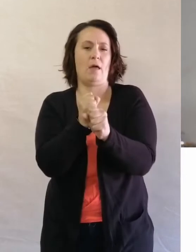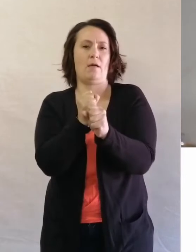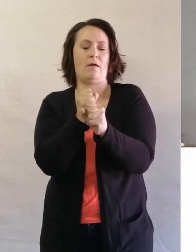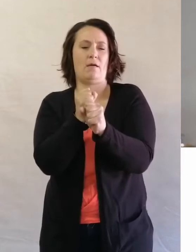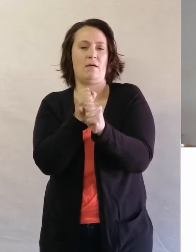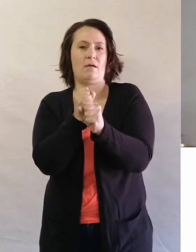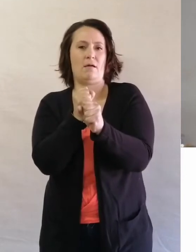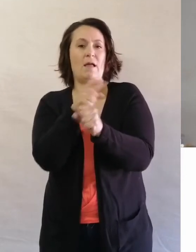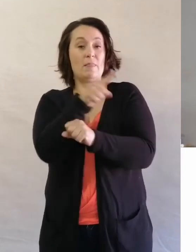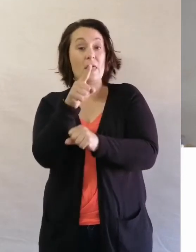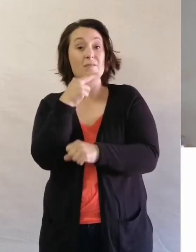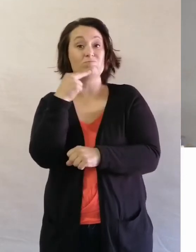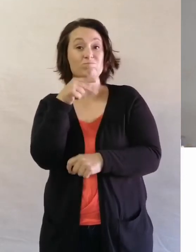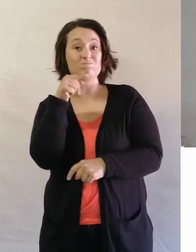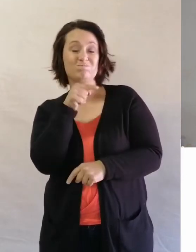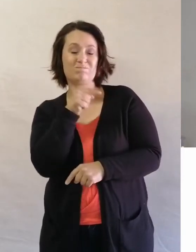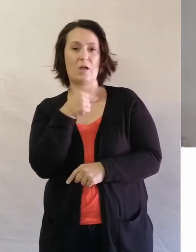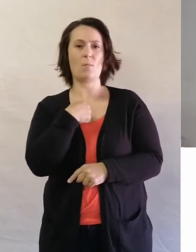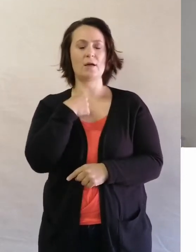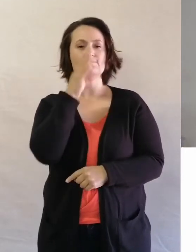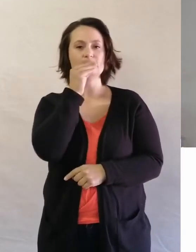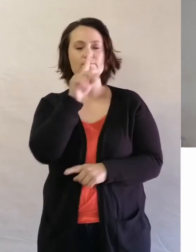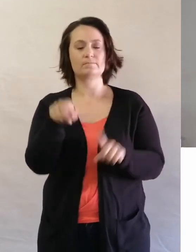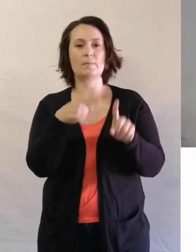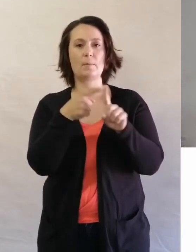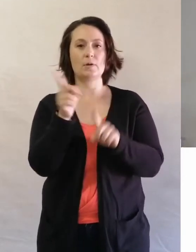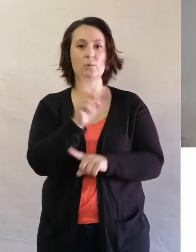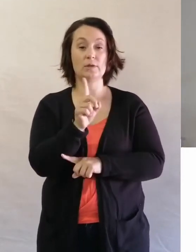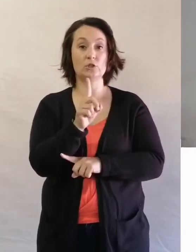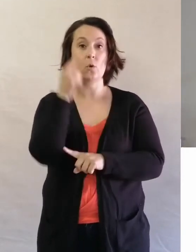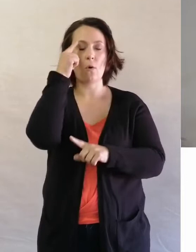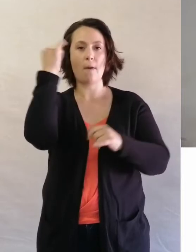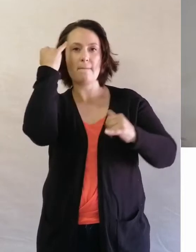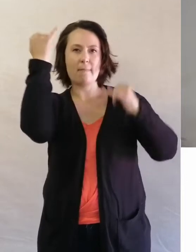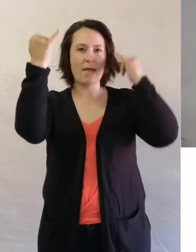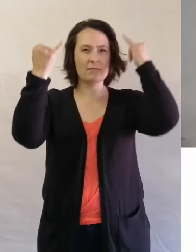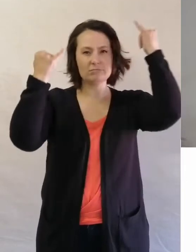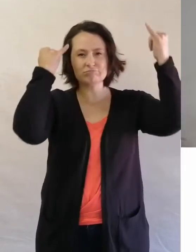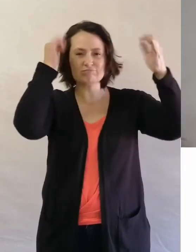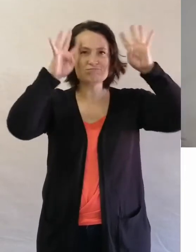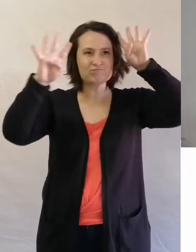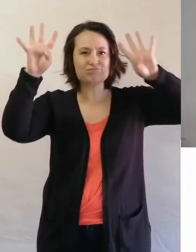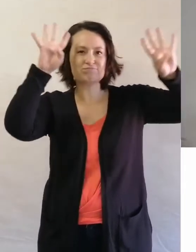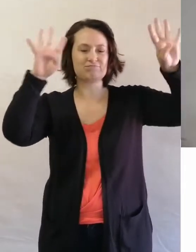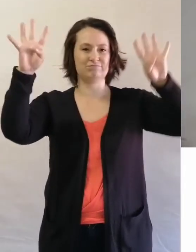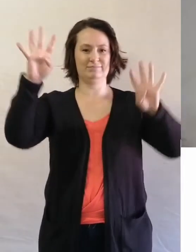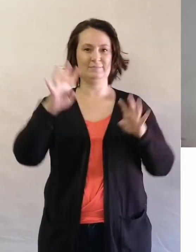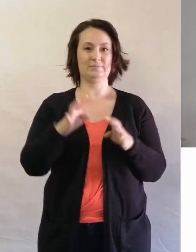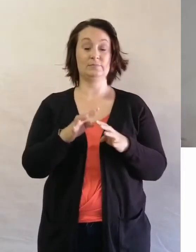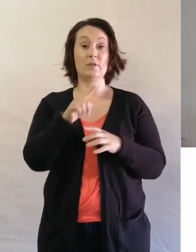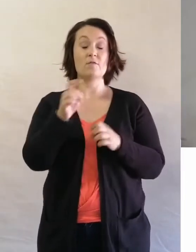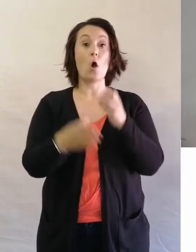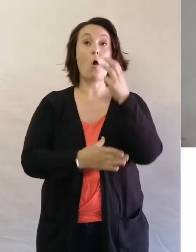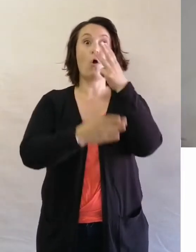reason, I want to speak to you today about your imagination. I believe God wants